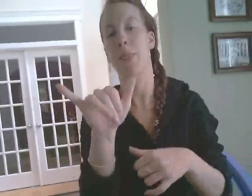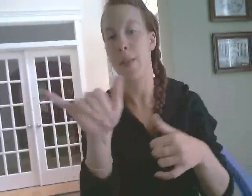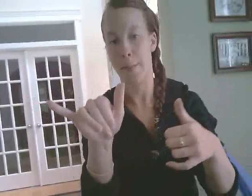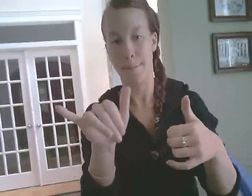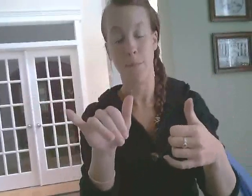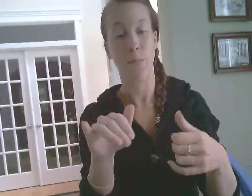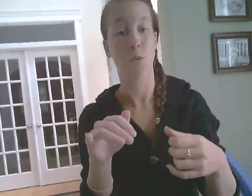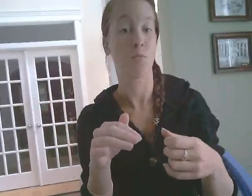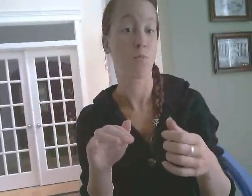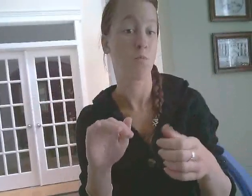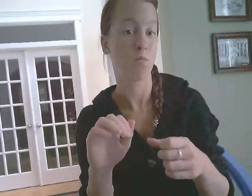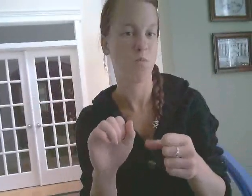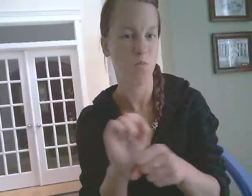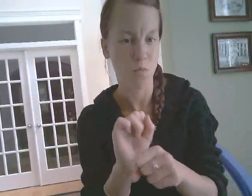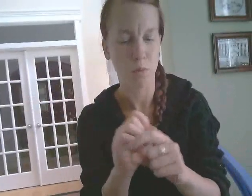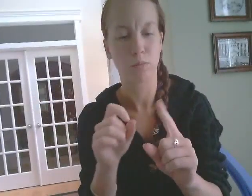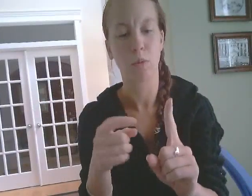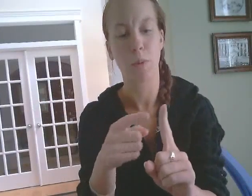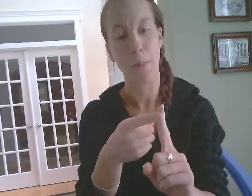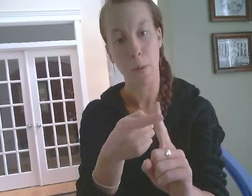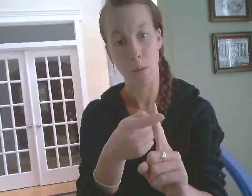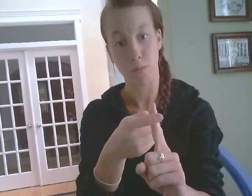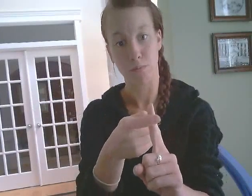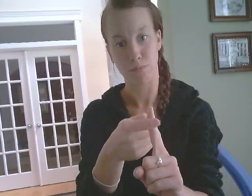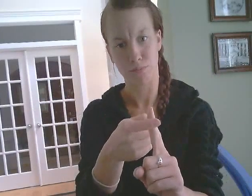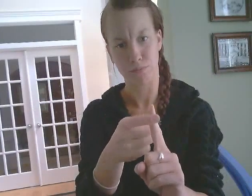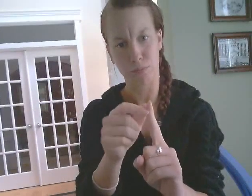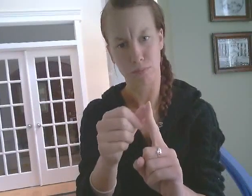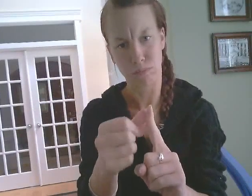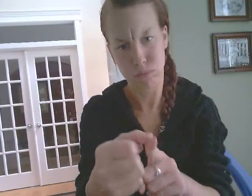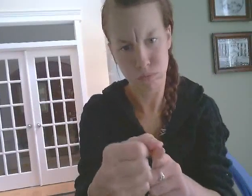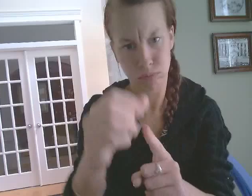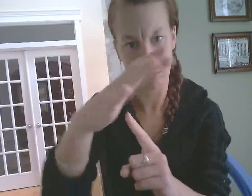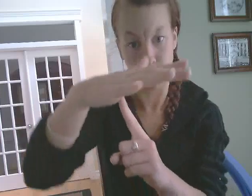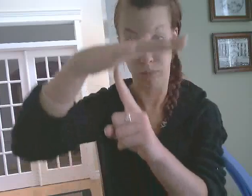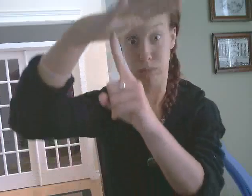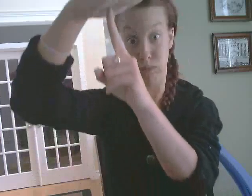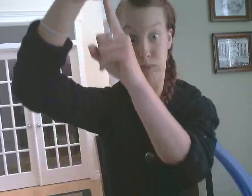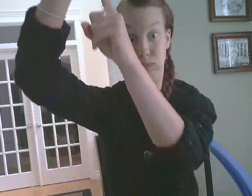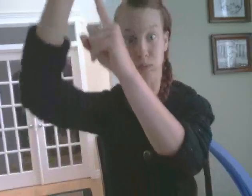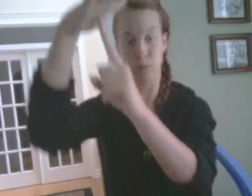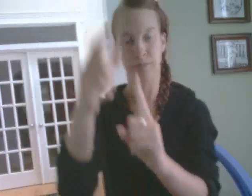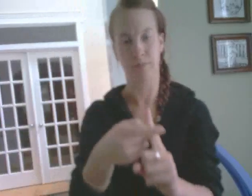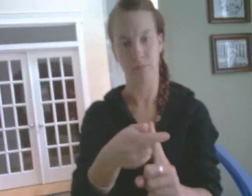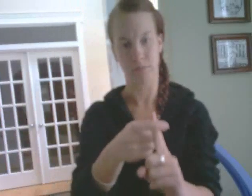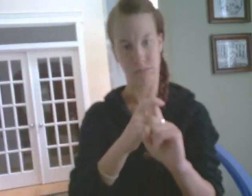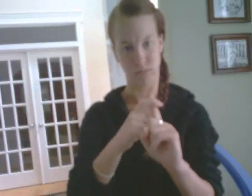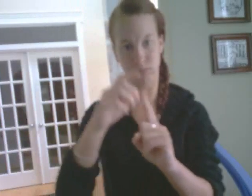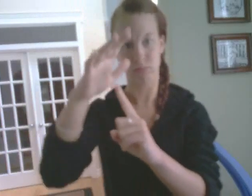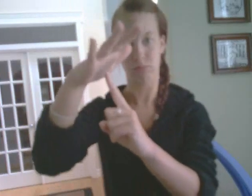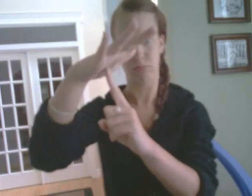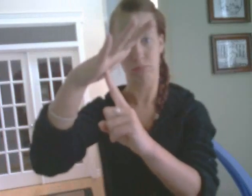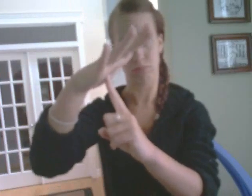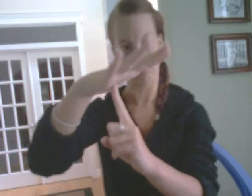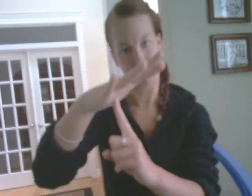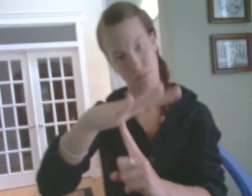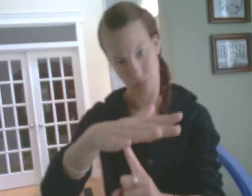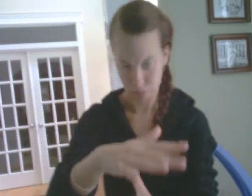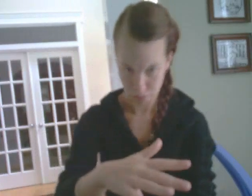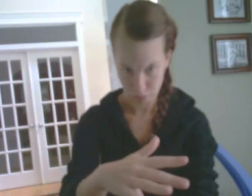lowers the speed, your helicopter comes down. On my left thumb, I turn the lever or push a lever